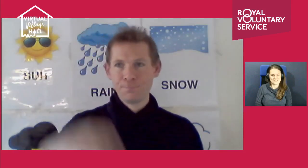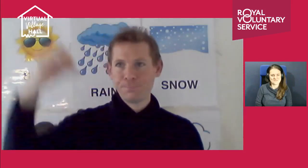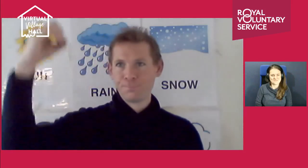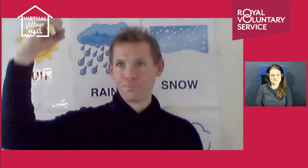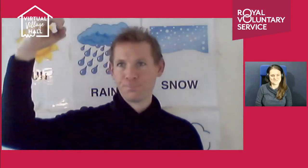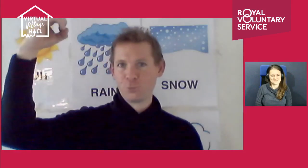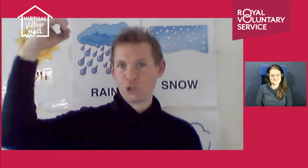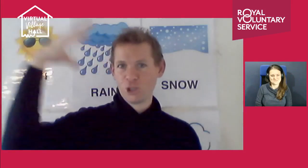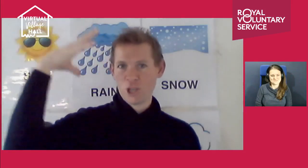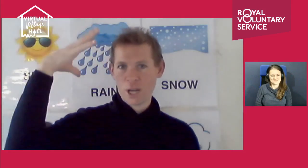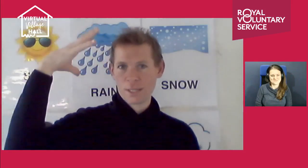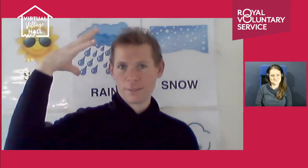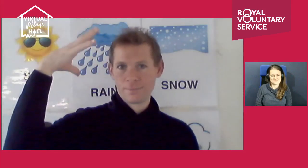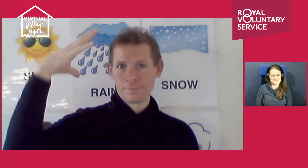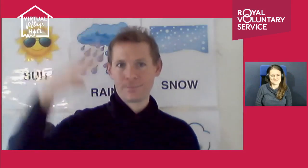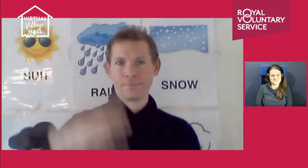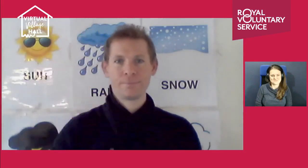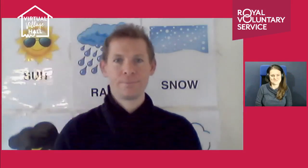Weather,